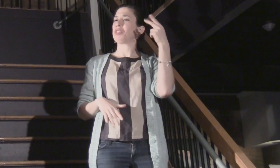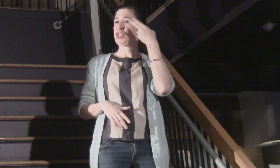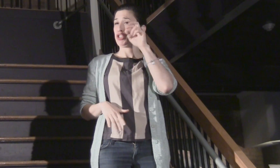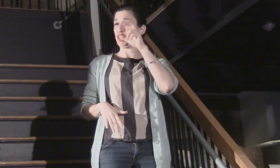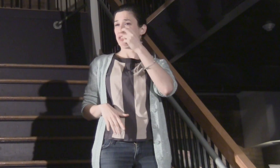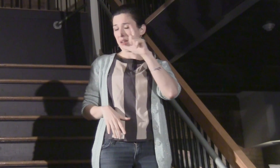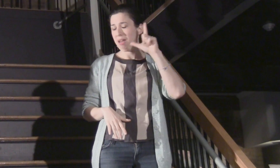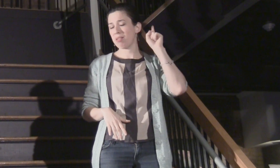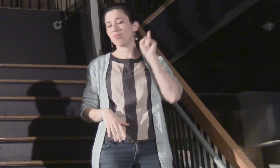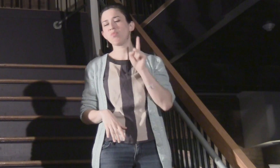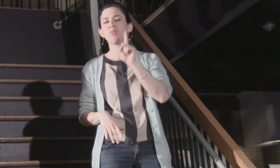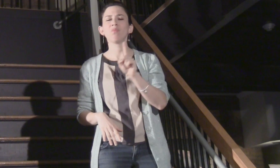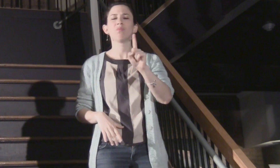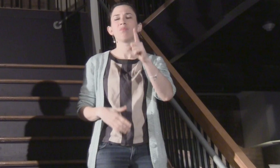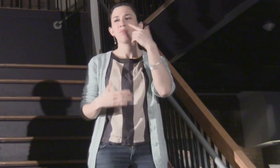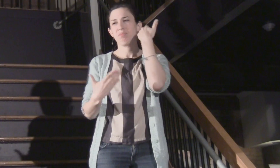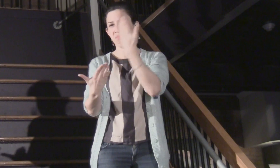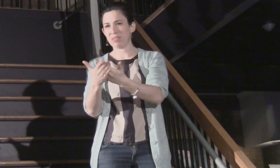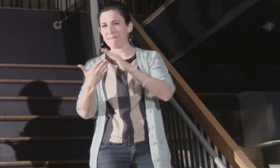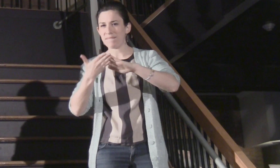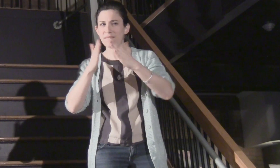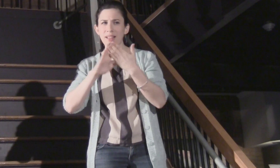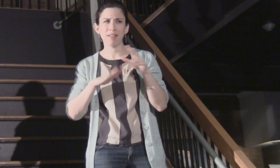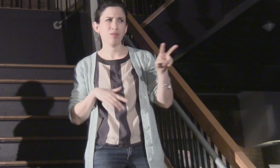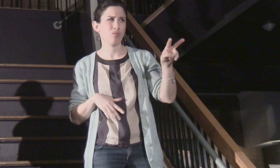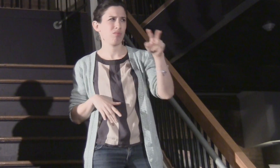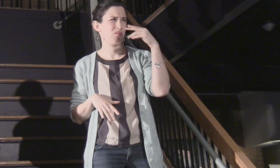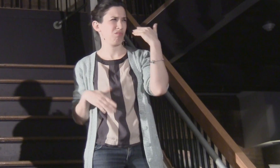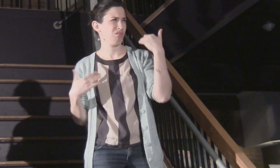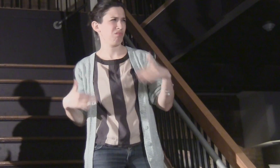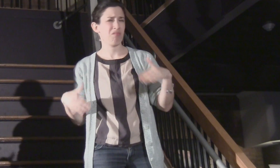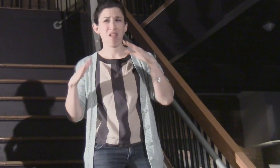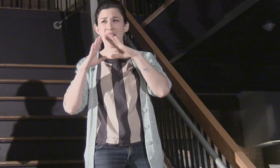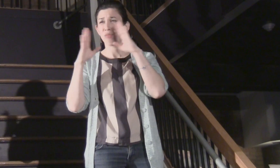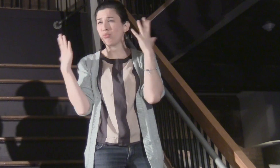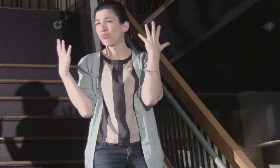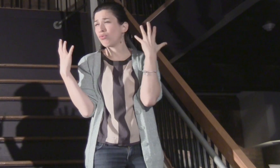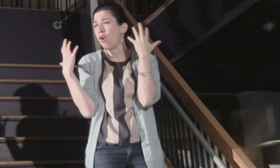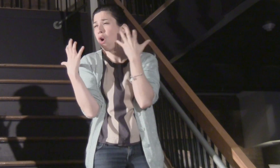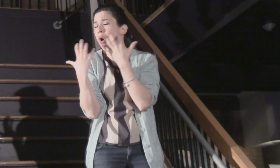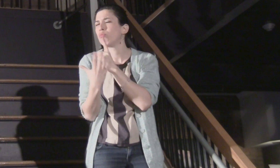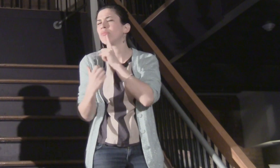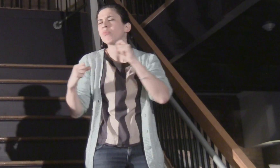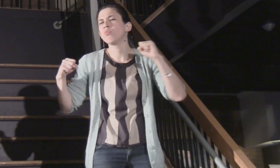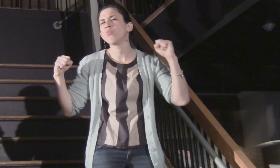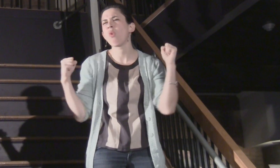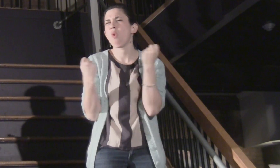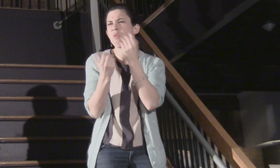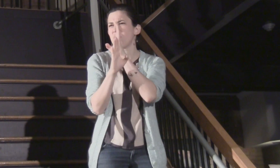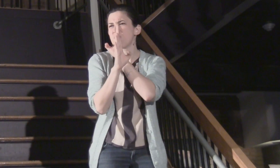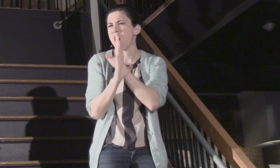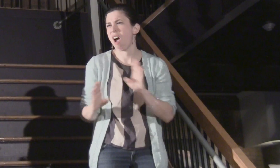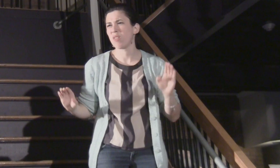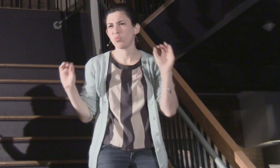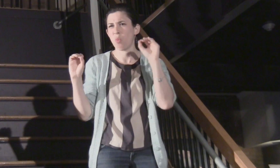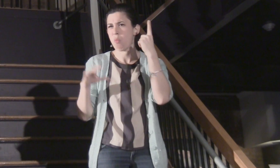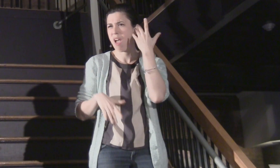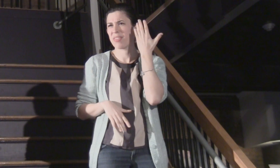because it's Hanukkah. So Herschel walked into the town, and the houses were all cold and